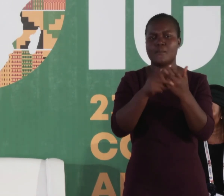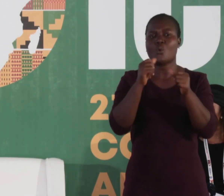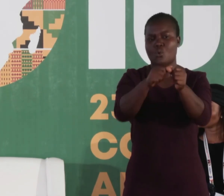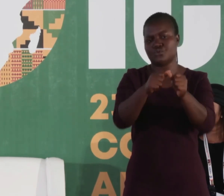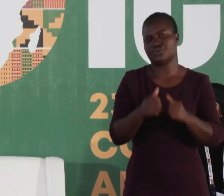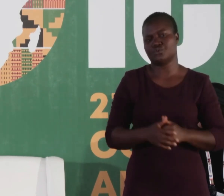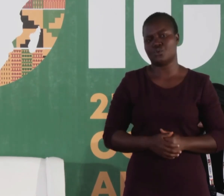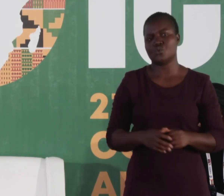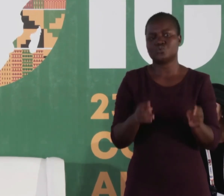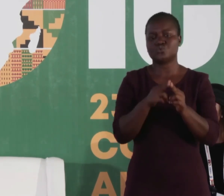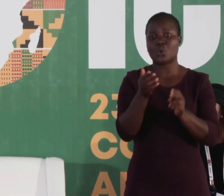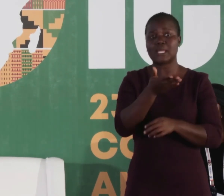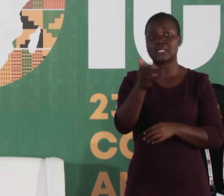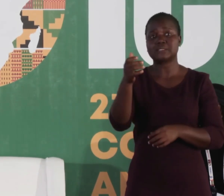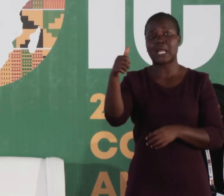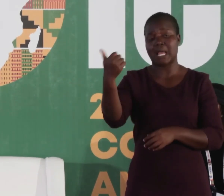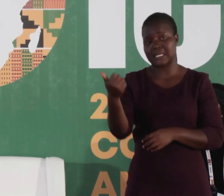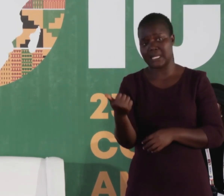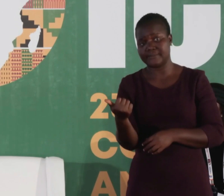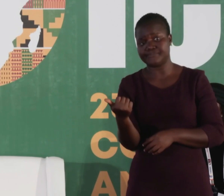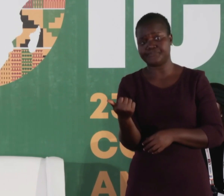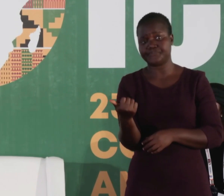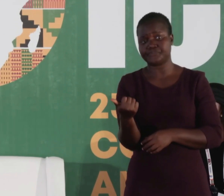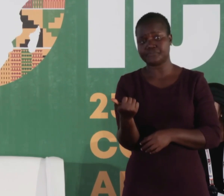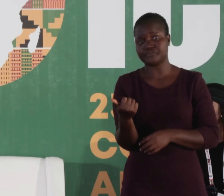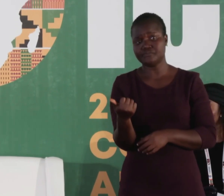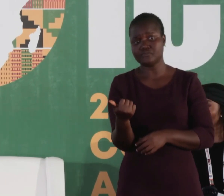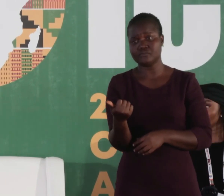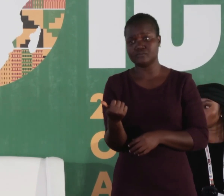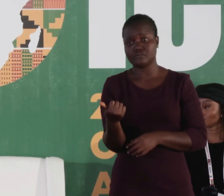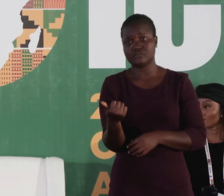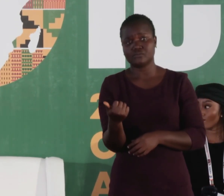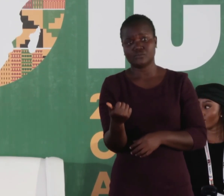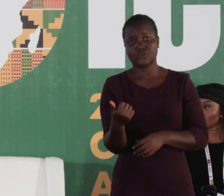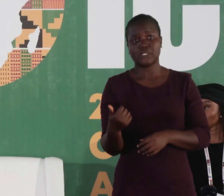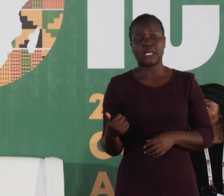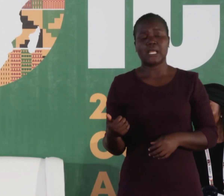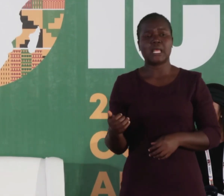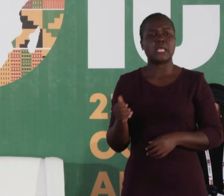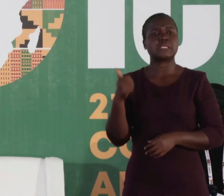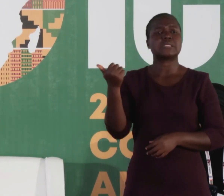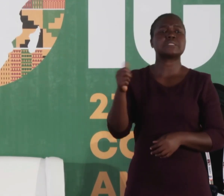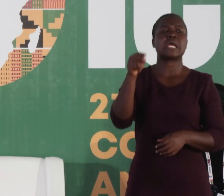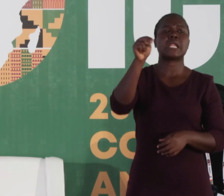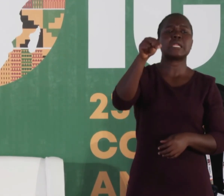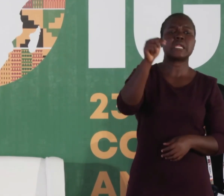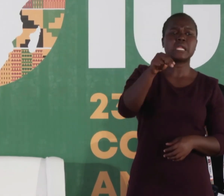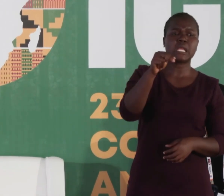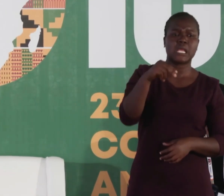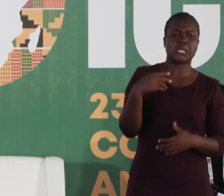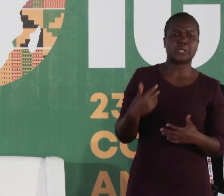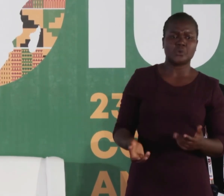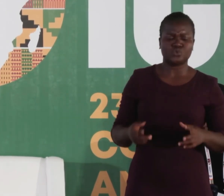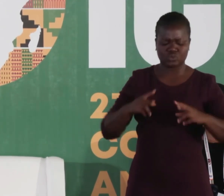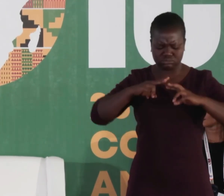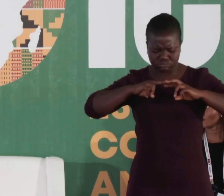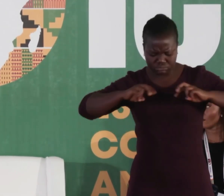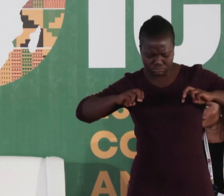So there's also, go back a bit, so there's also need to evaluate